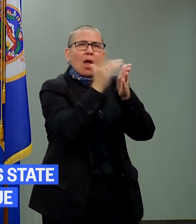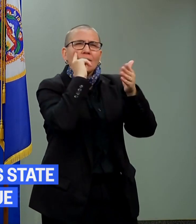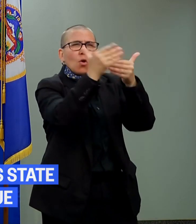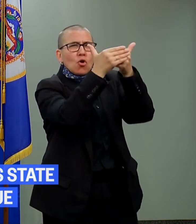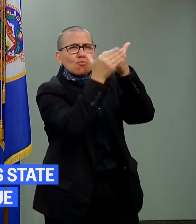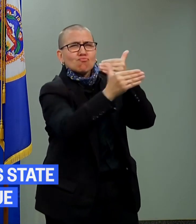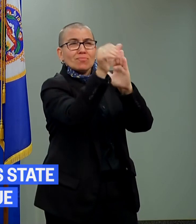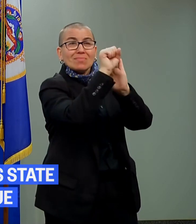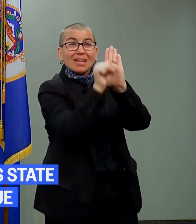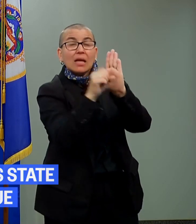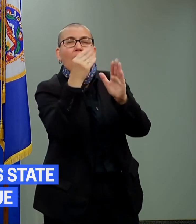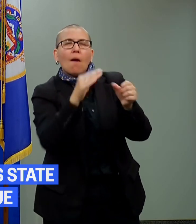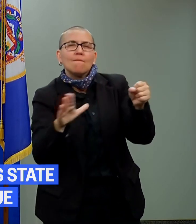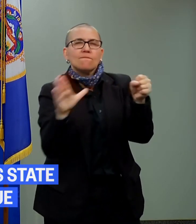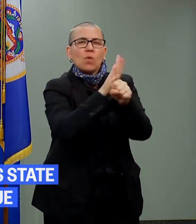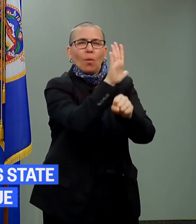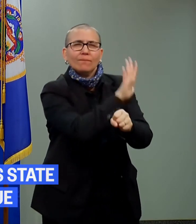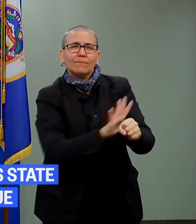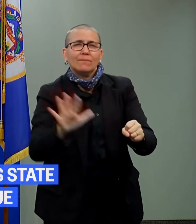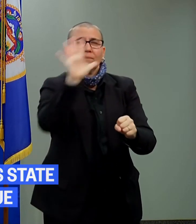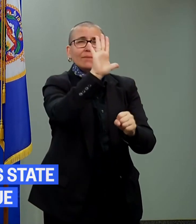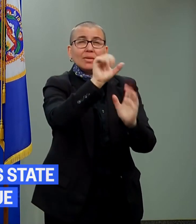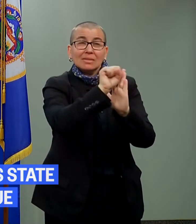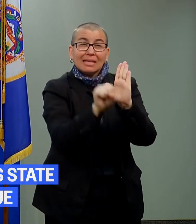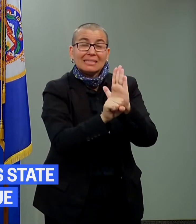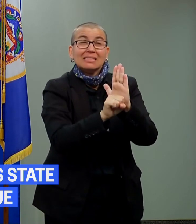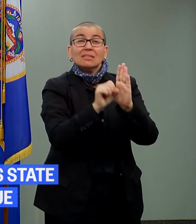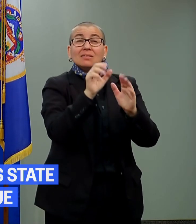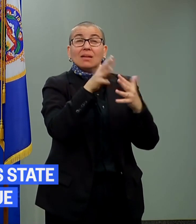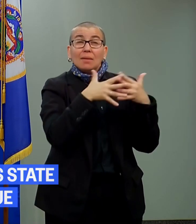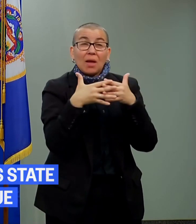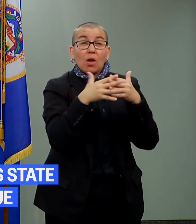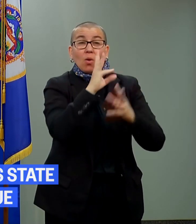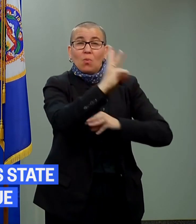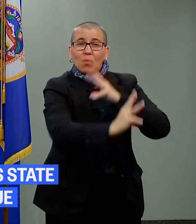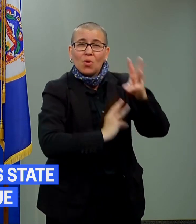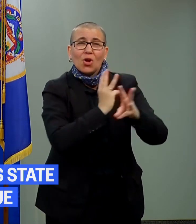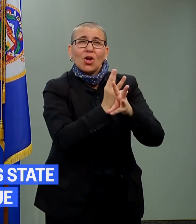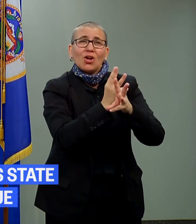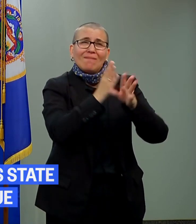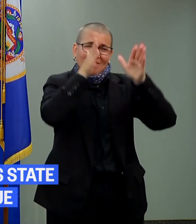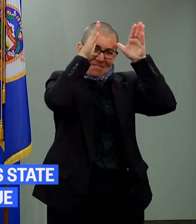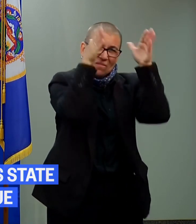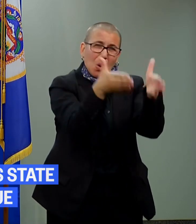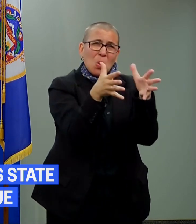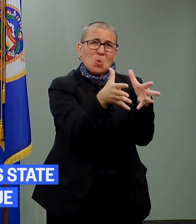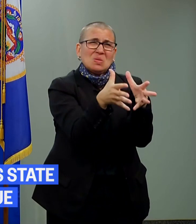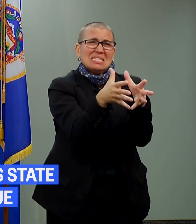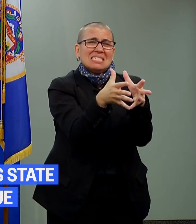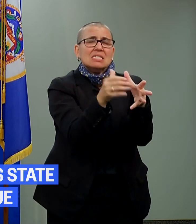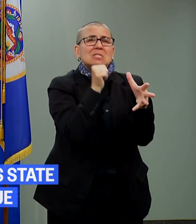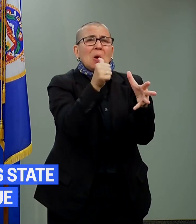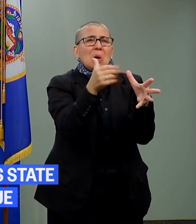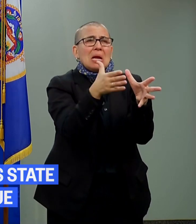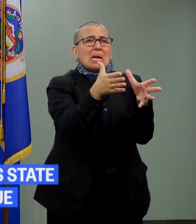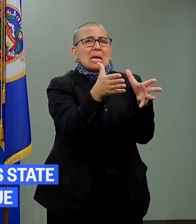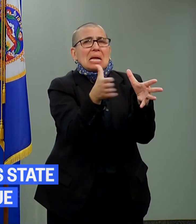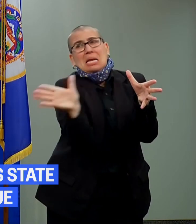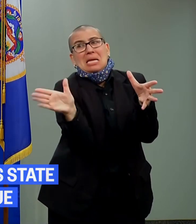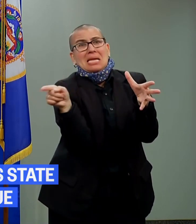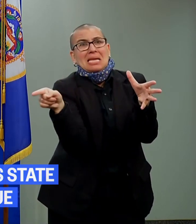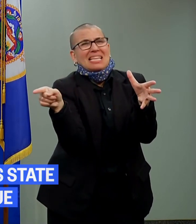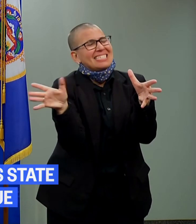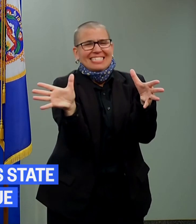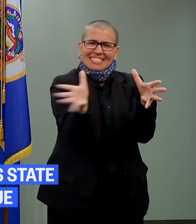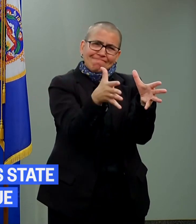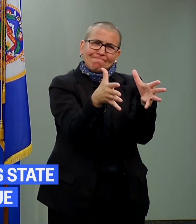tool. So we're asking you to channel that energy in a way that builds us, in a way that makes us better, in a way that brings